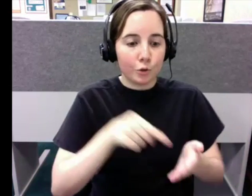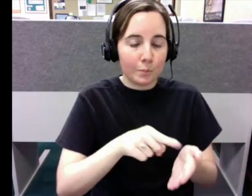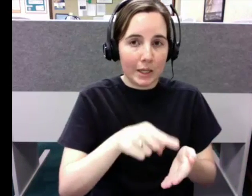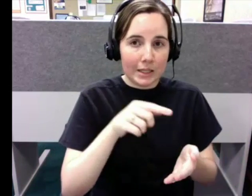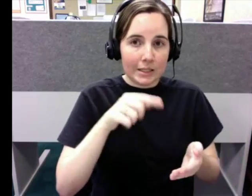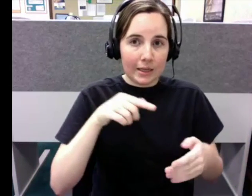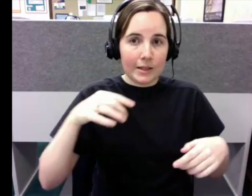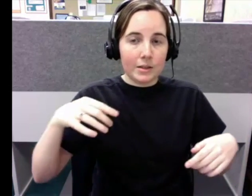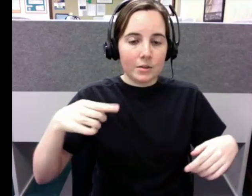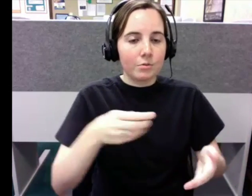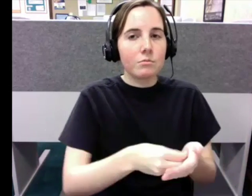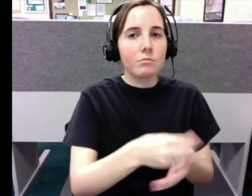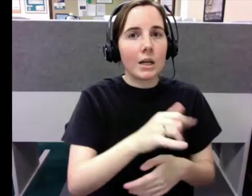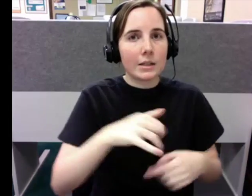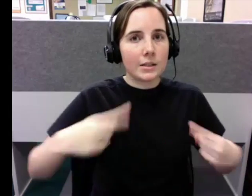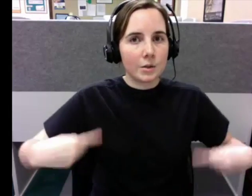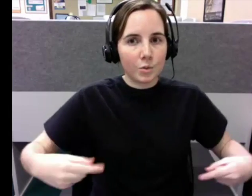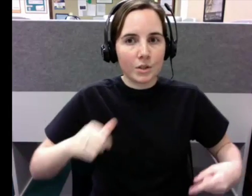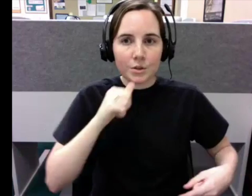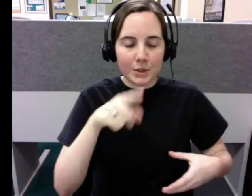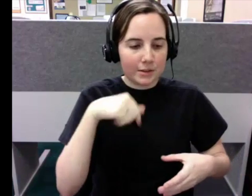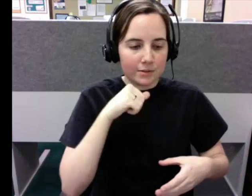qualify for SSI.